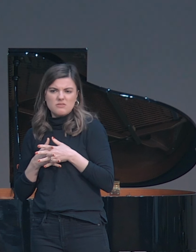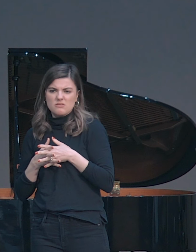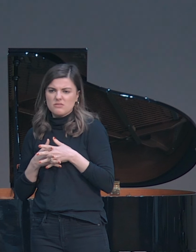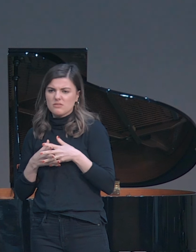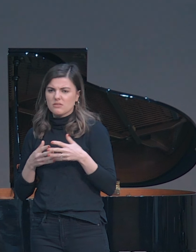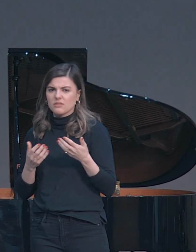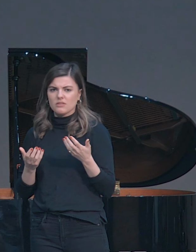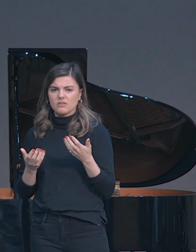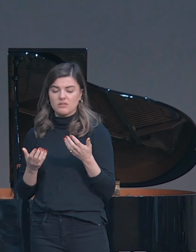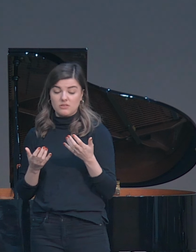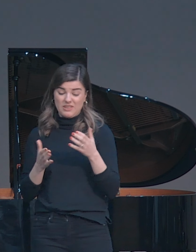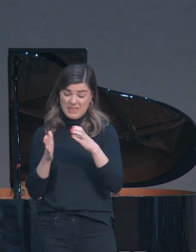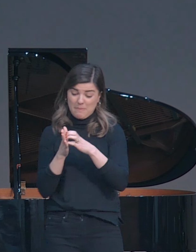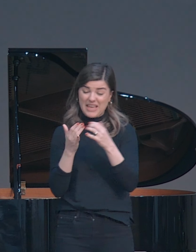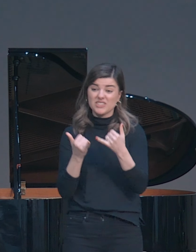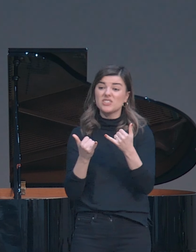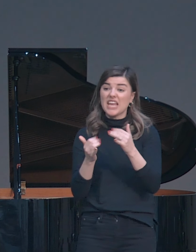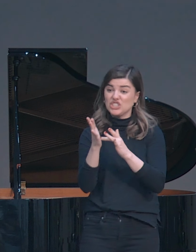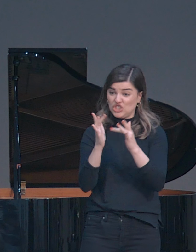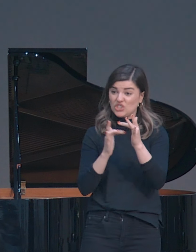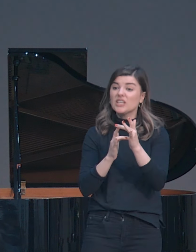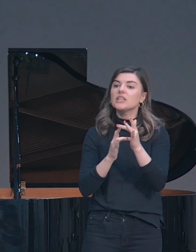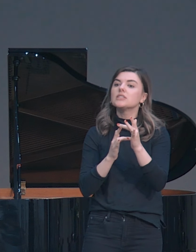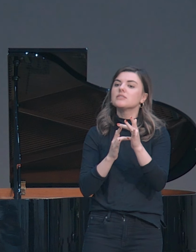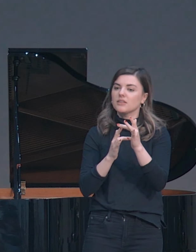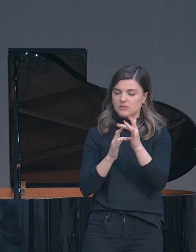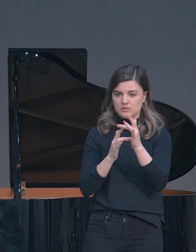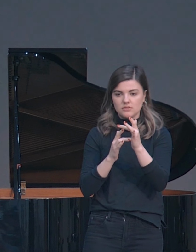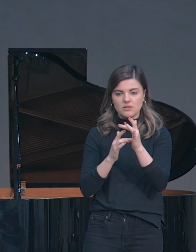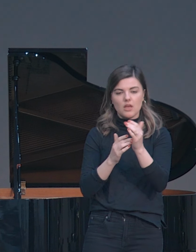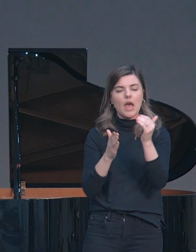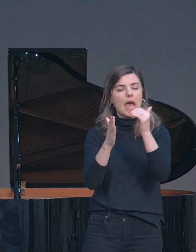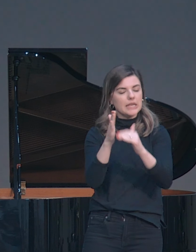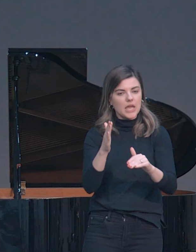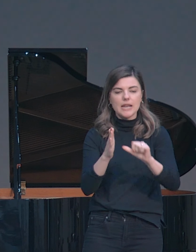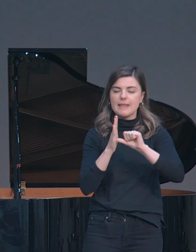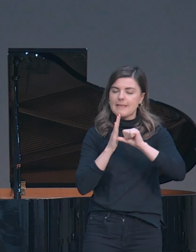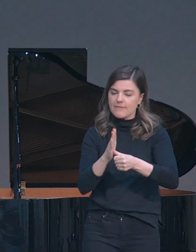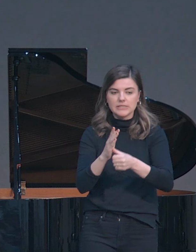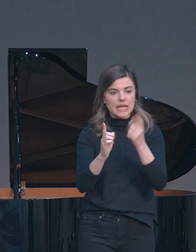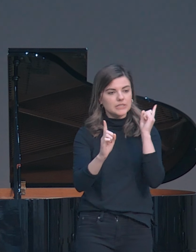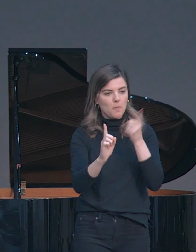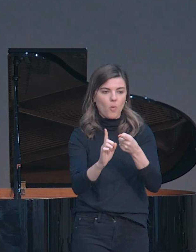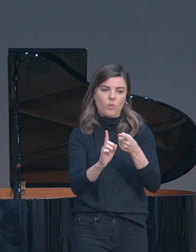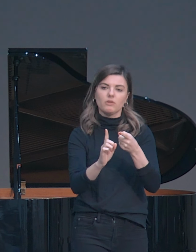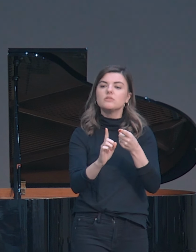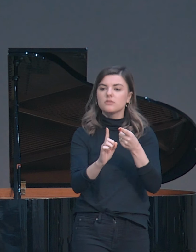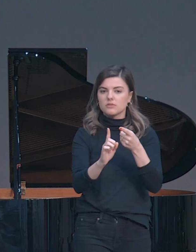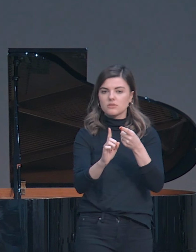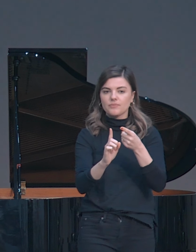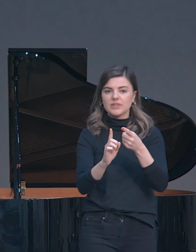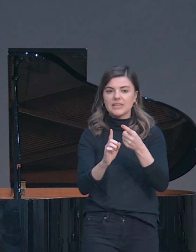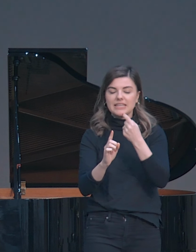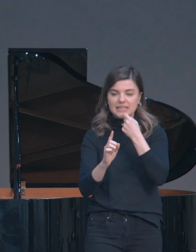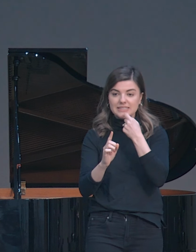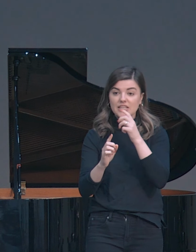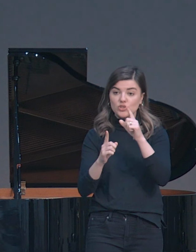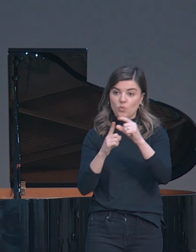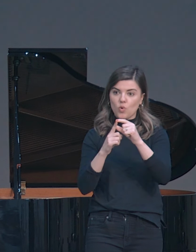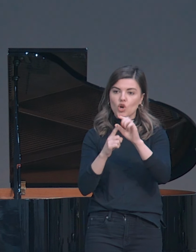And in our passage today, Jesus continues to drive home this point. He begins with the